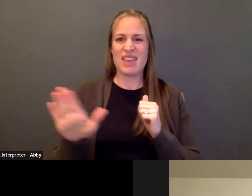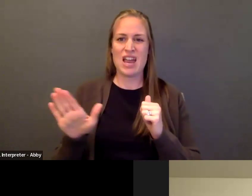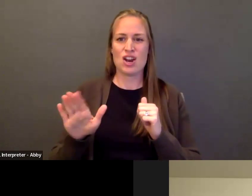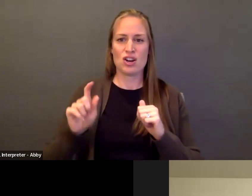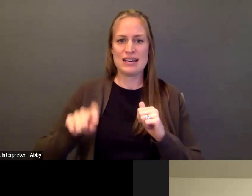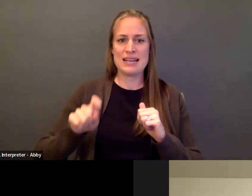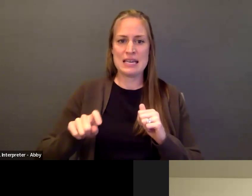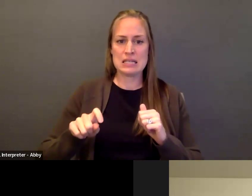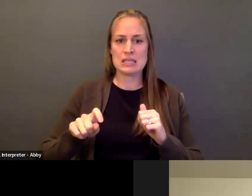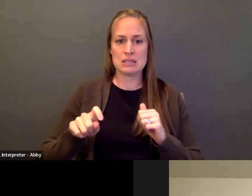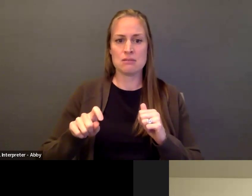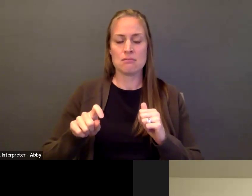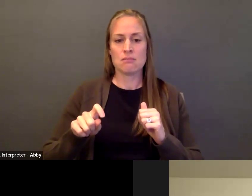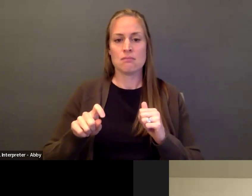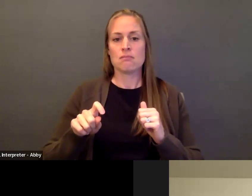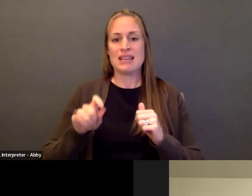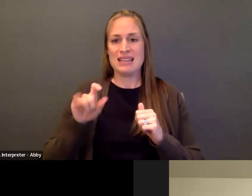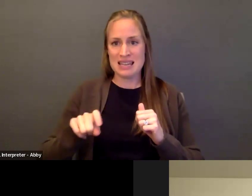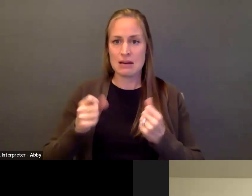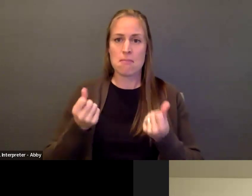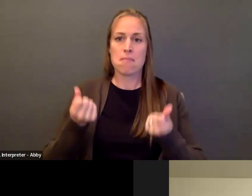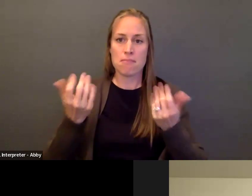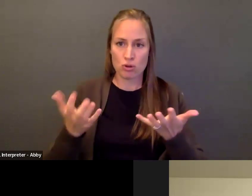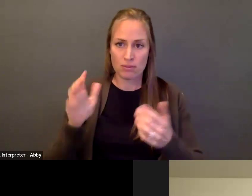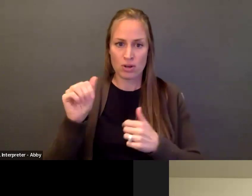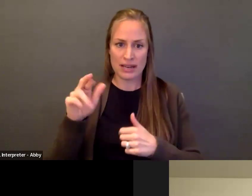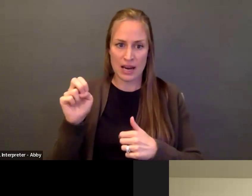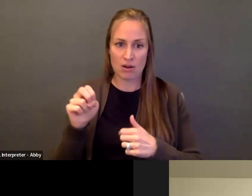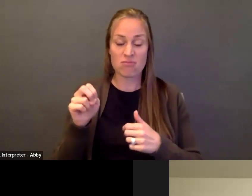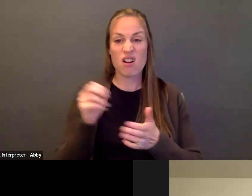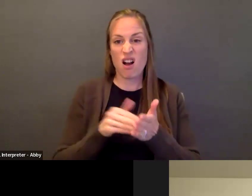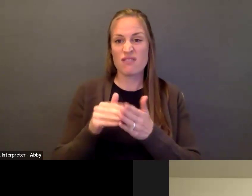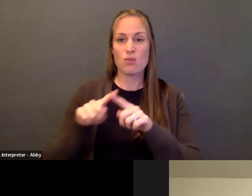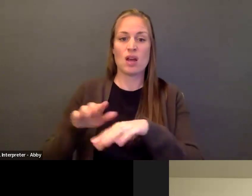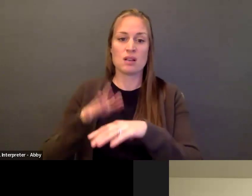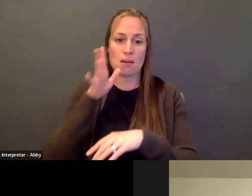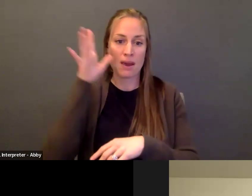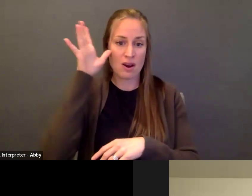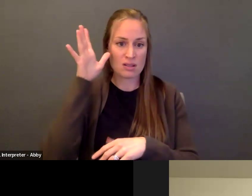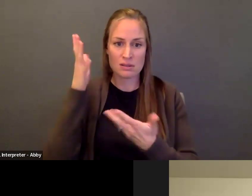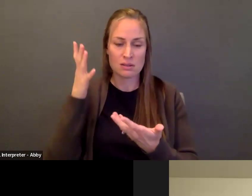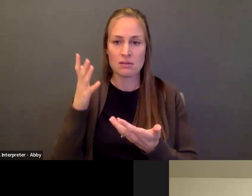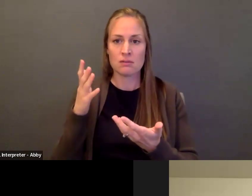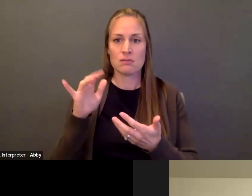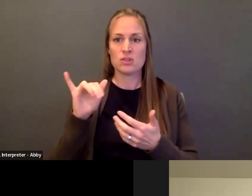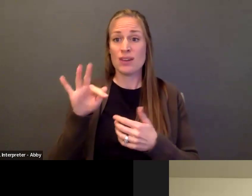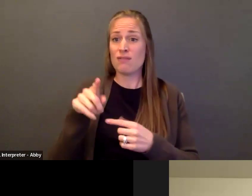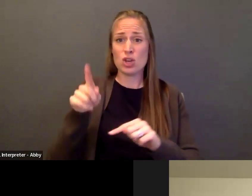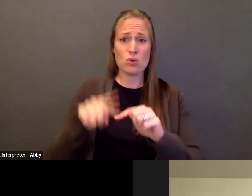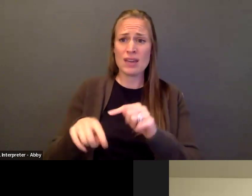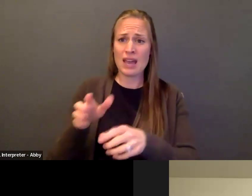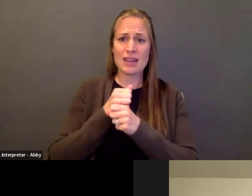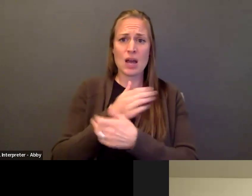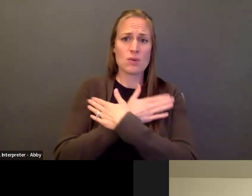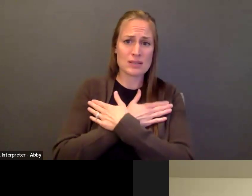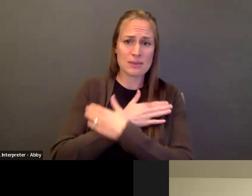Unbelievable. And what that does to a parent is like, well, who does this? So what happens, that's what leads to the silent crisis. If you can't get the respite or the ABA, then